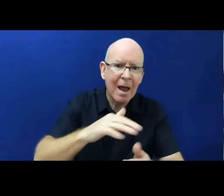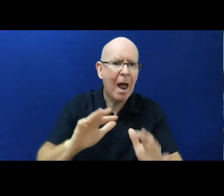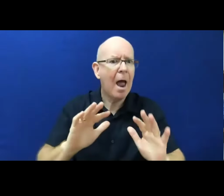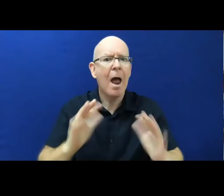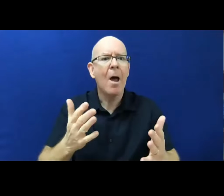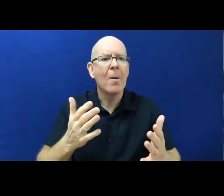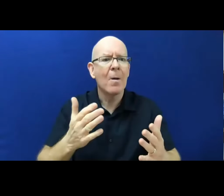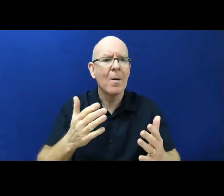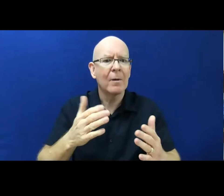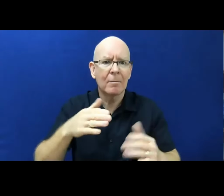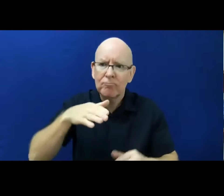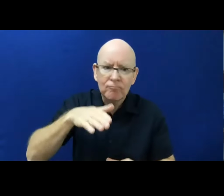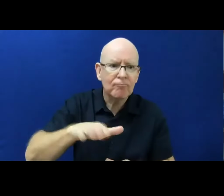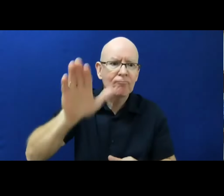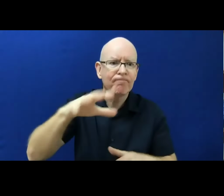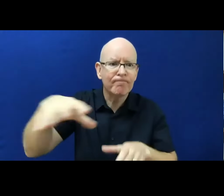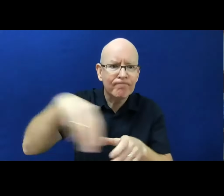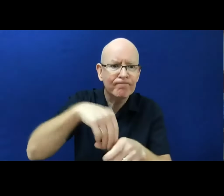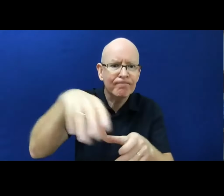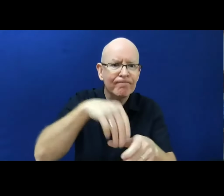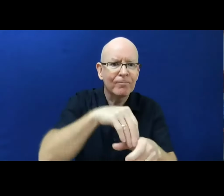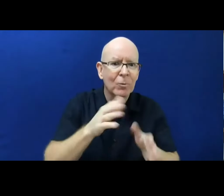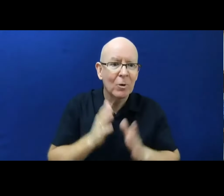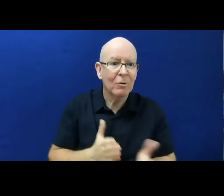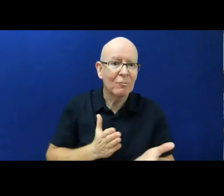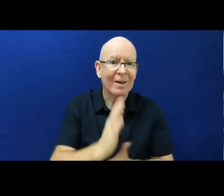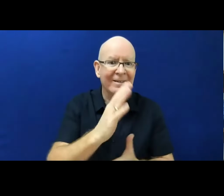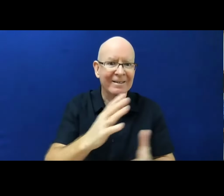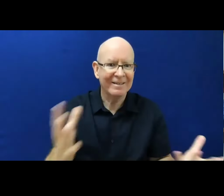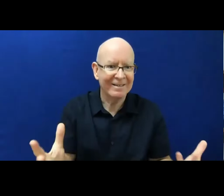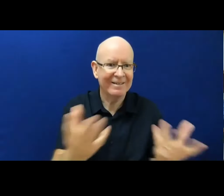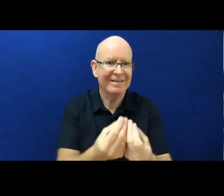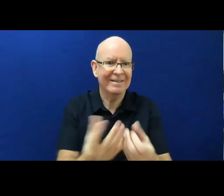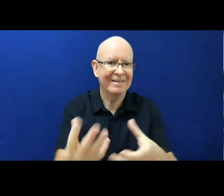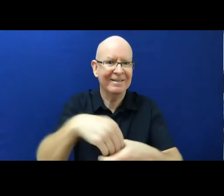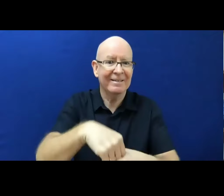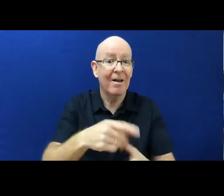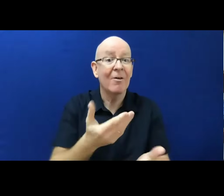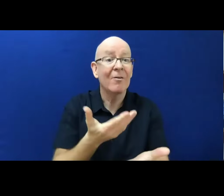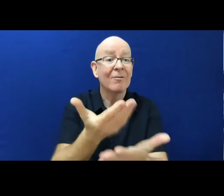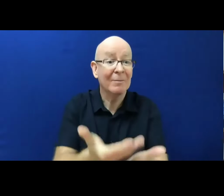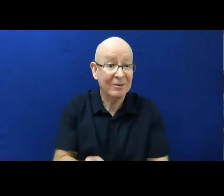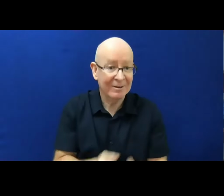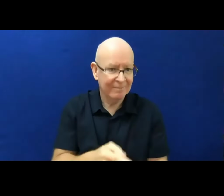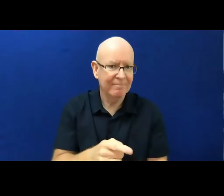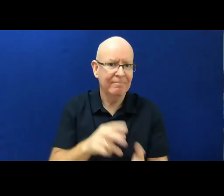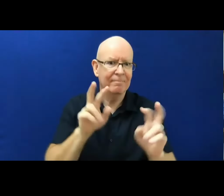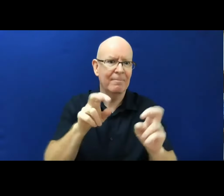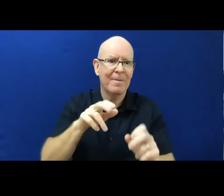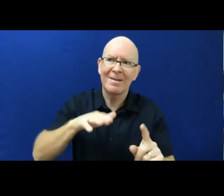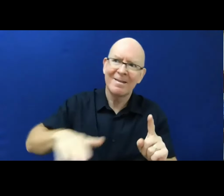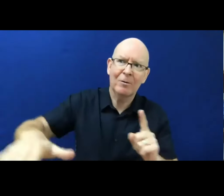machinery, how to work better in the context of disability. And then the last and final chapter was